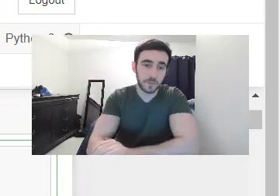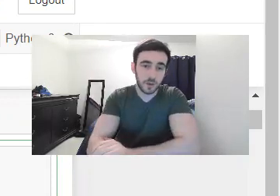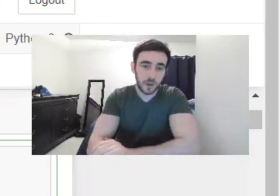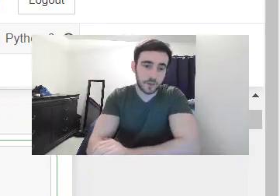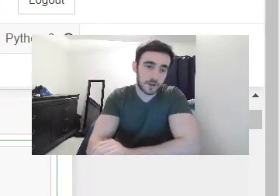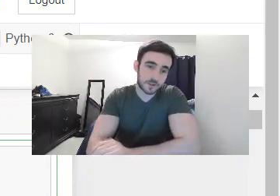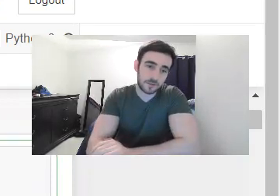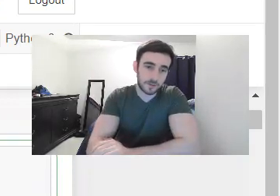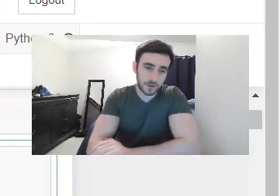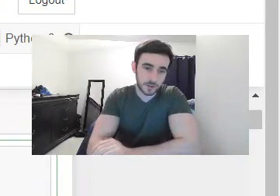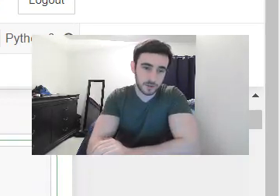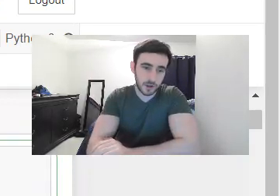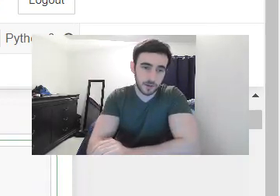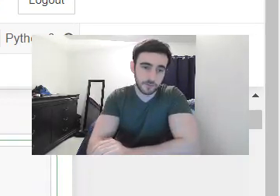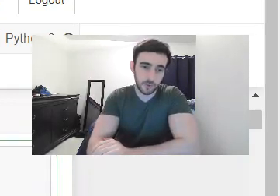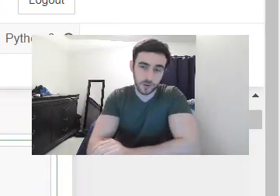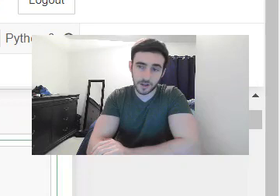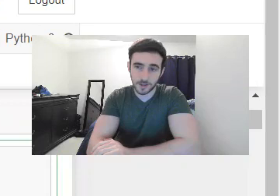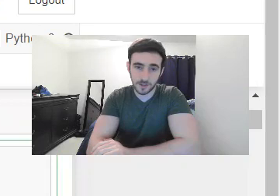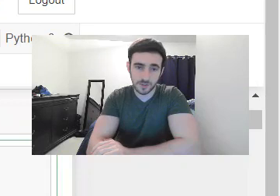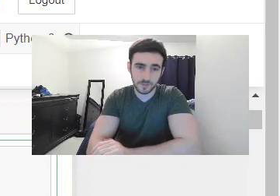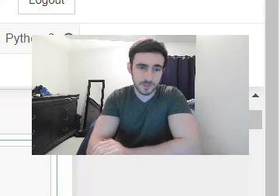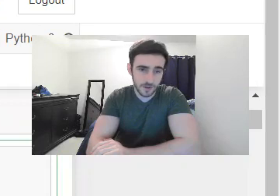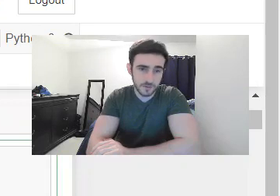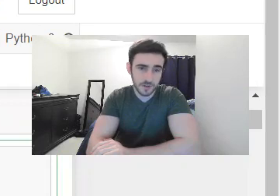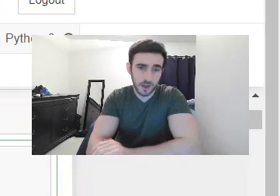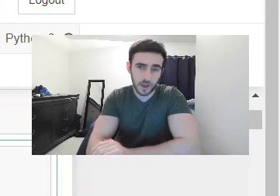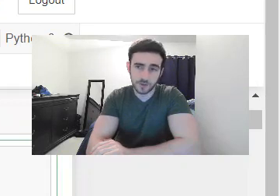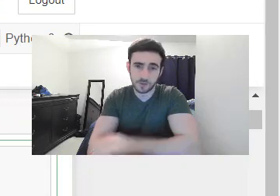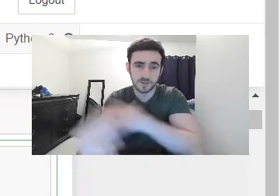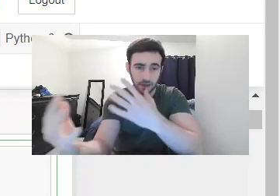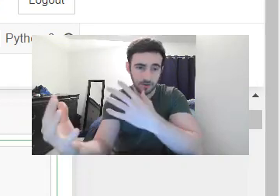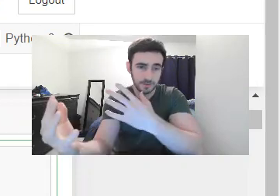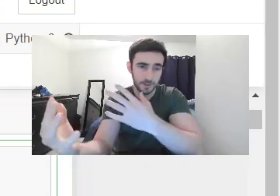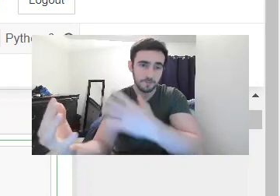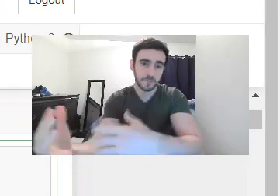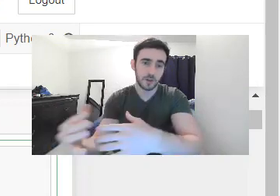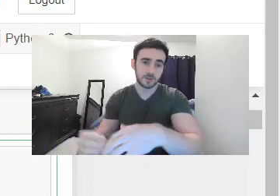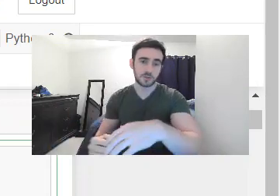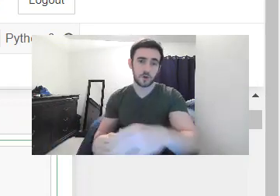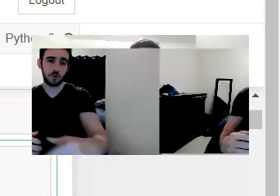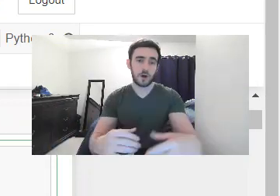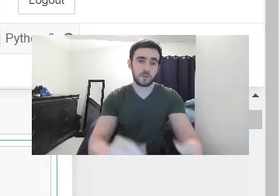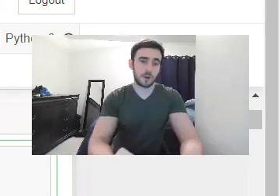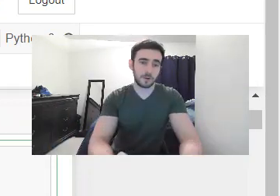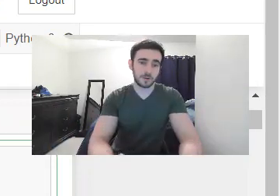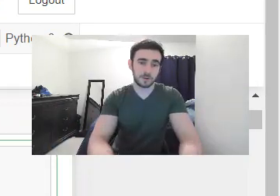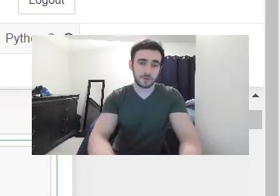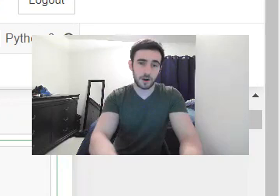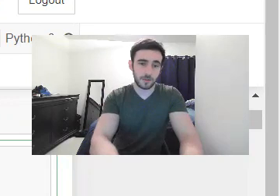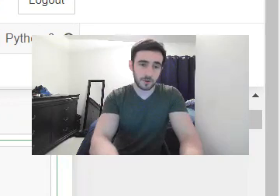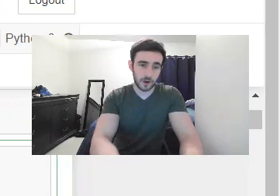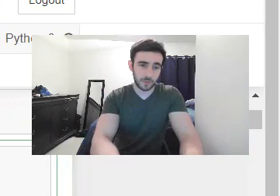them. And then I just have another function for when I collect the images themselves, I want to sort of standardize them. So I'm